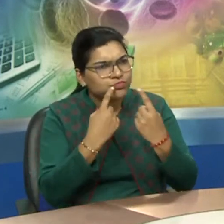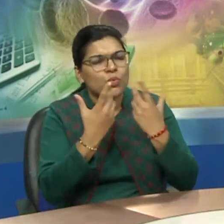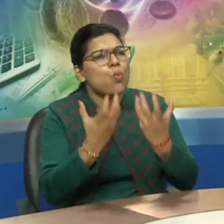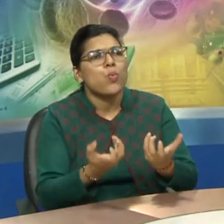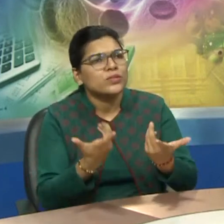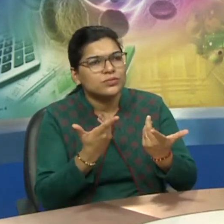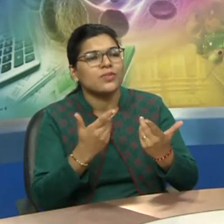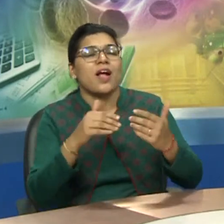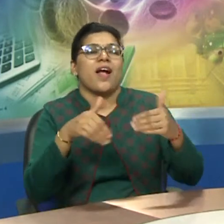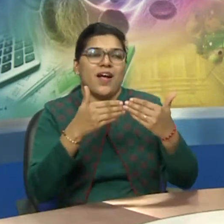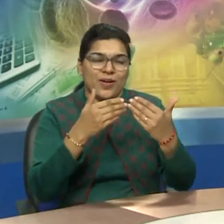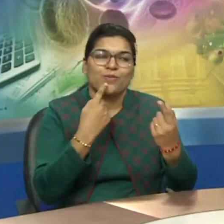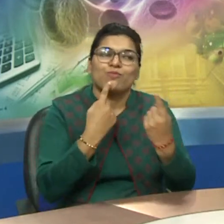Cordial.